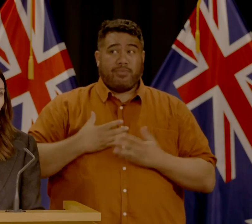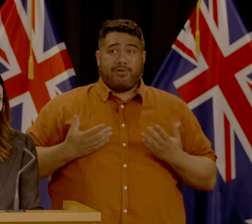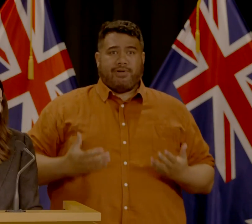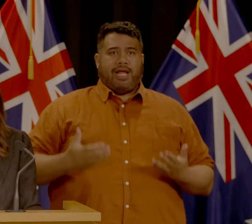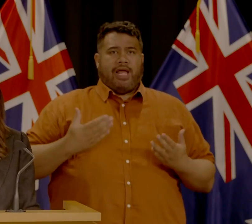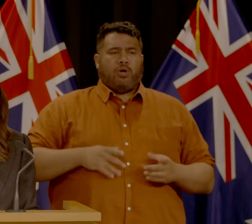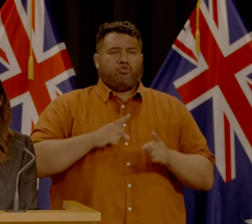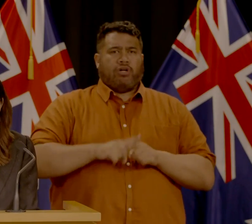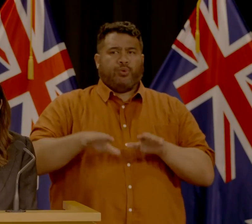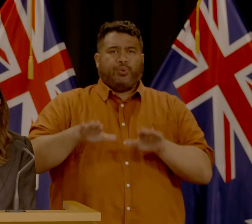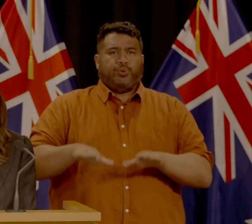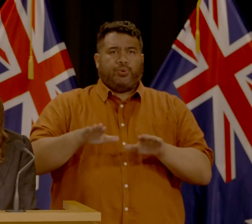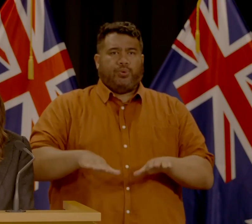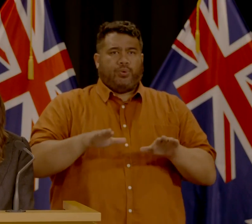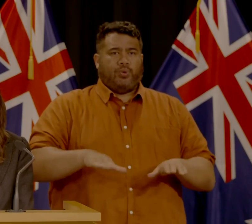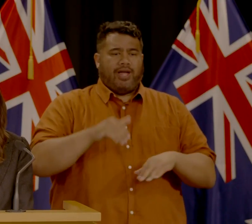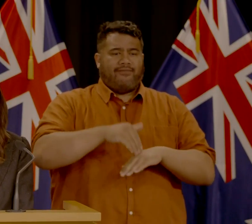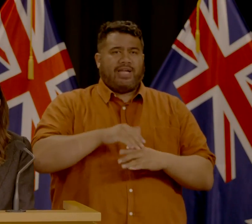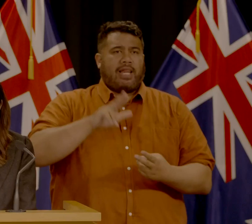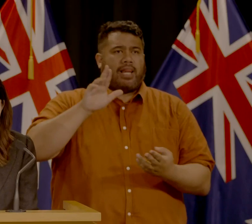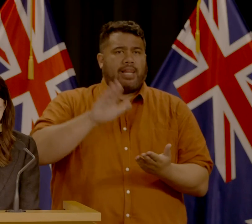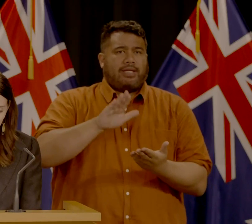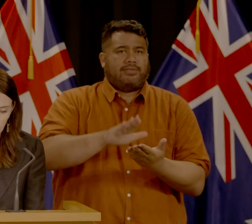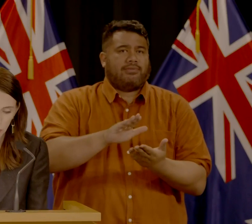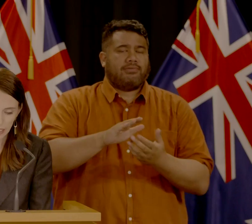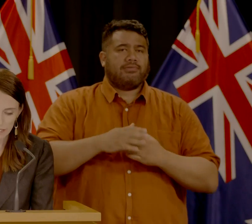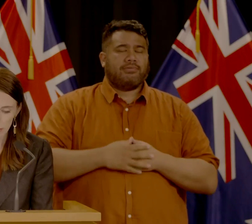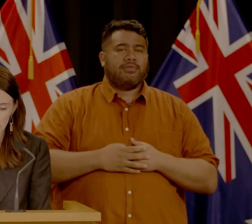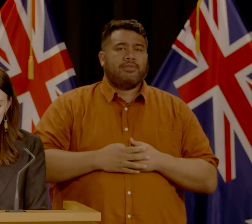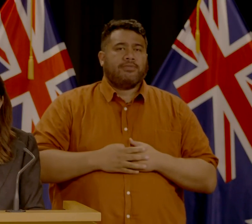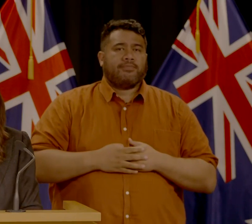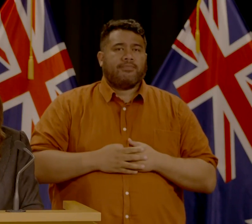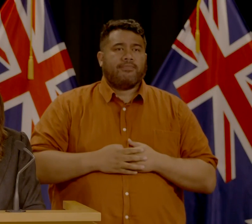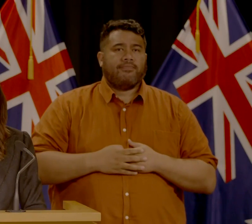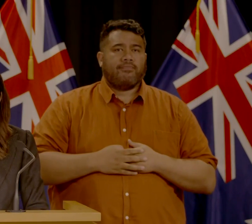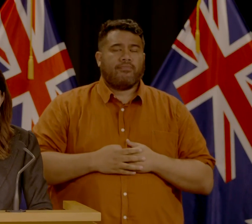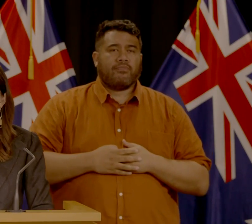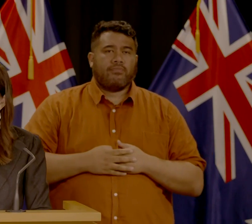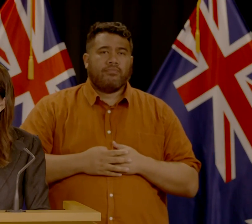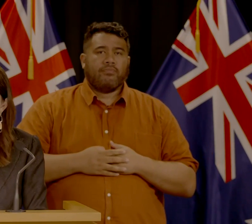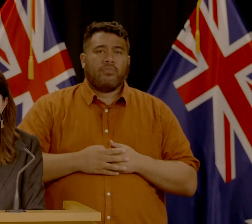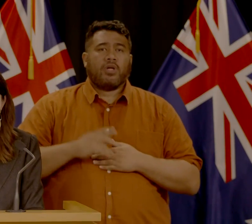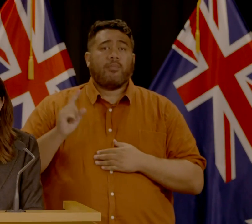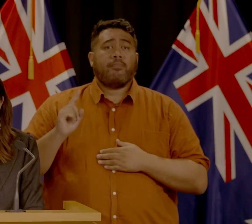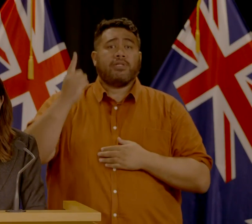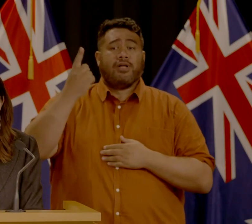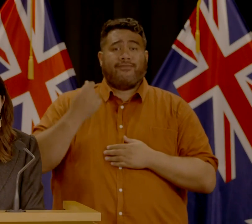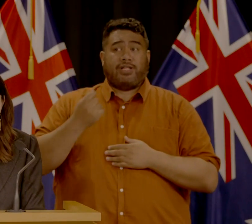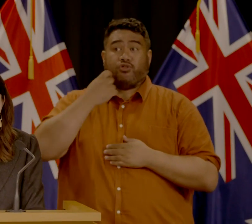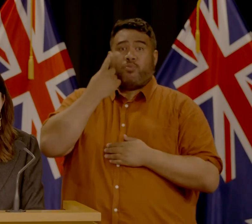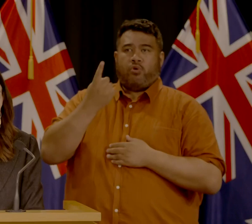lessen what will be significant effects. While I will leave the Minister of Finance to talk in more detail